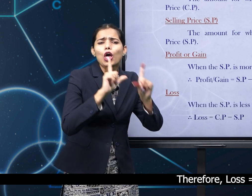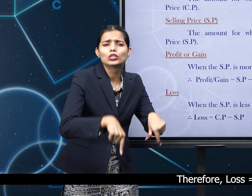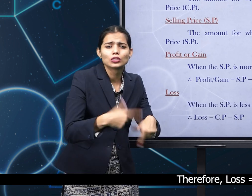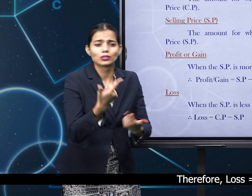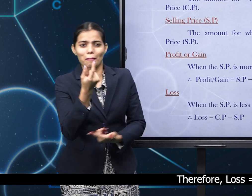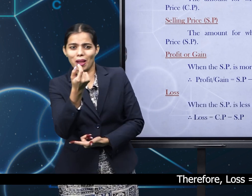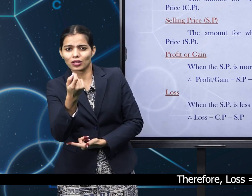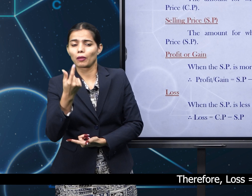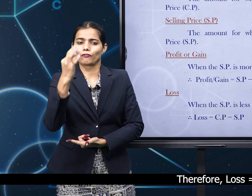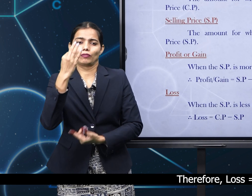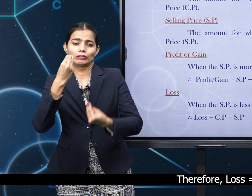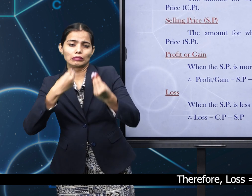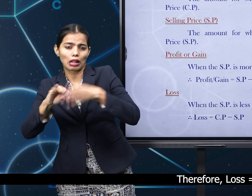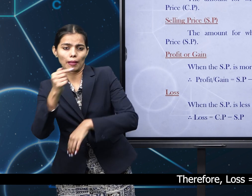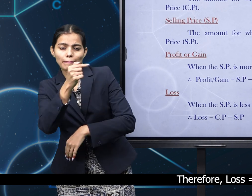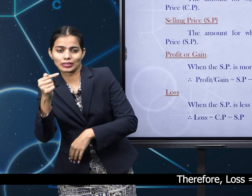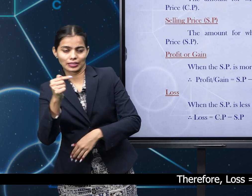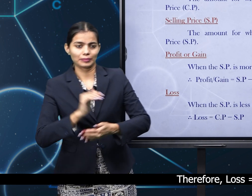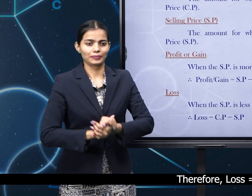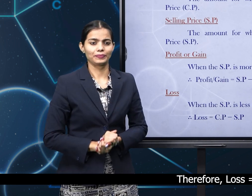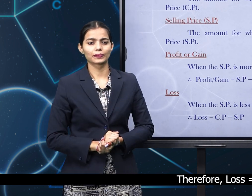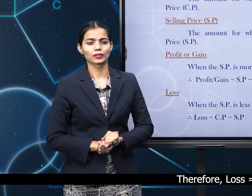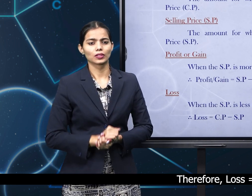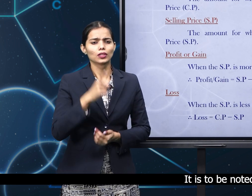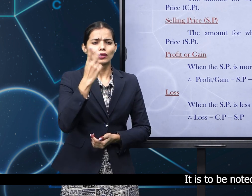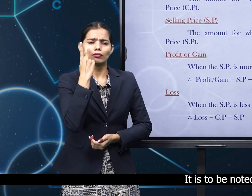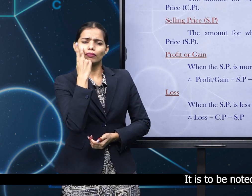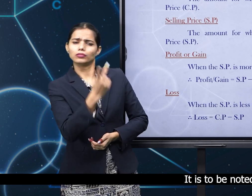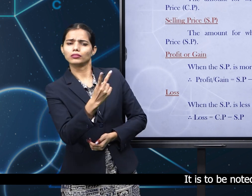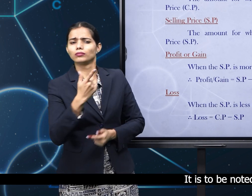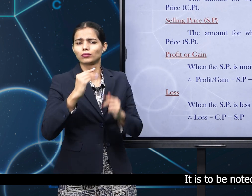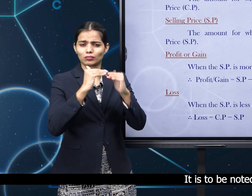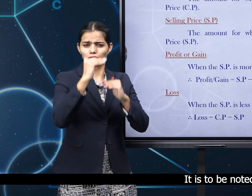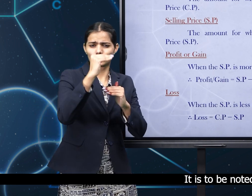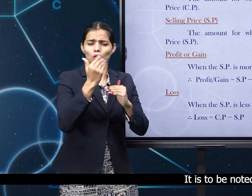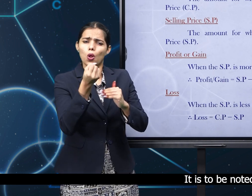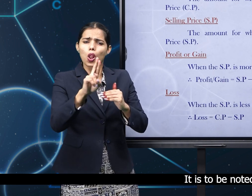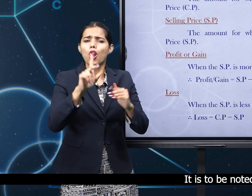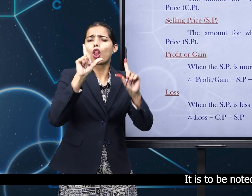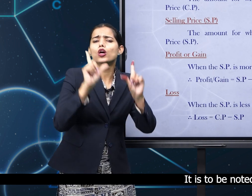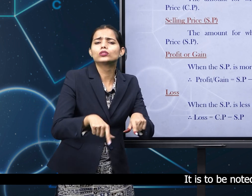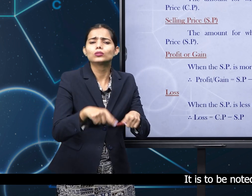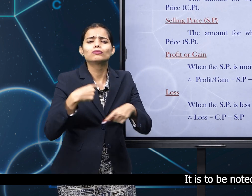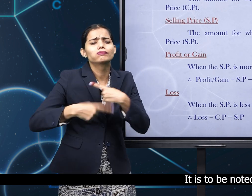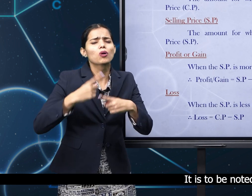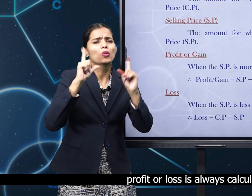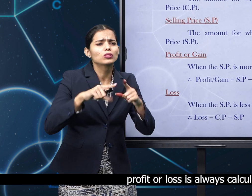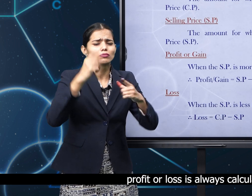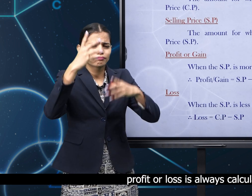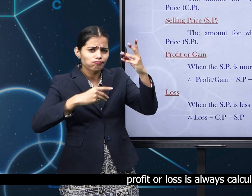equal to CP minus SP. It is to be noted that the profit or loss is always calculated